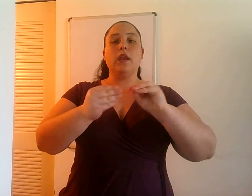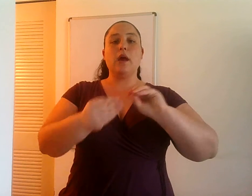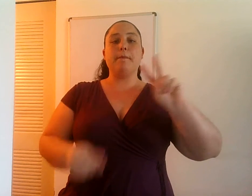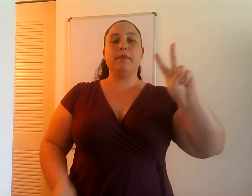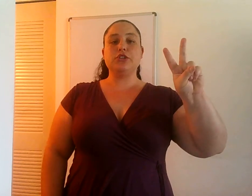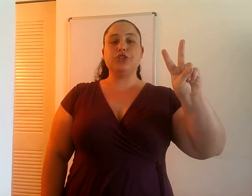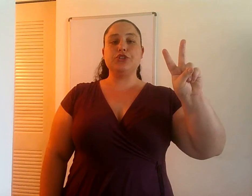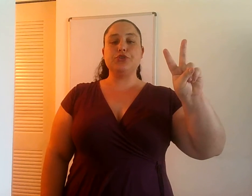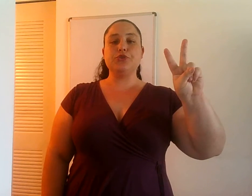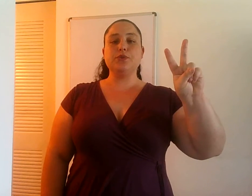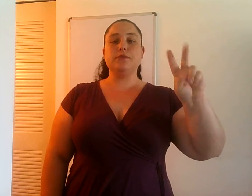Number two,